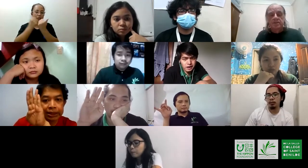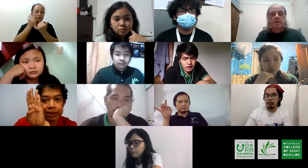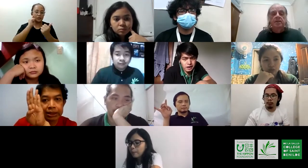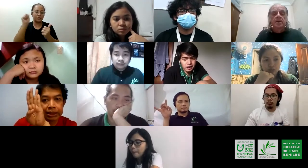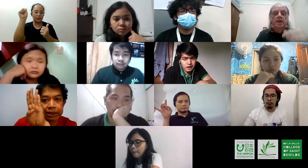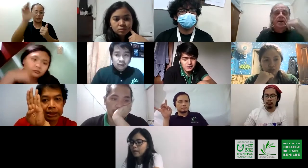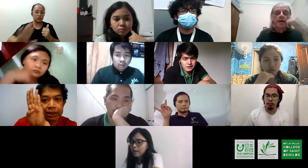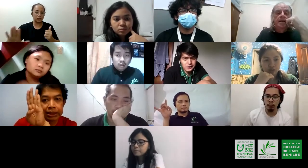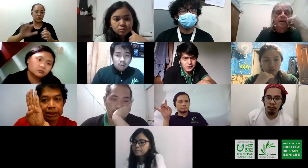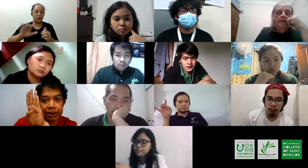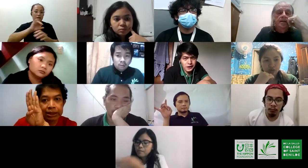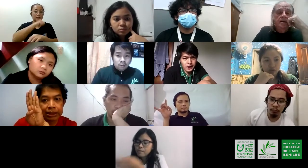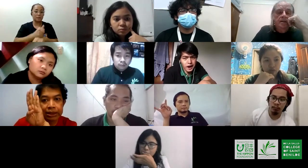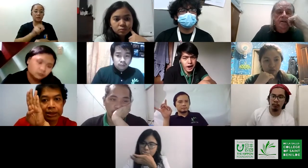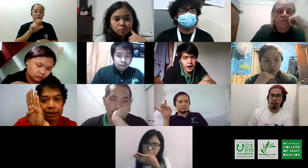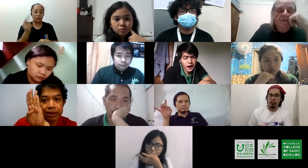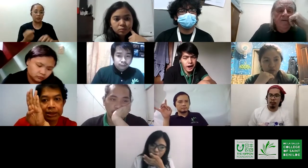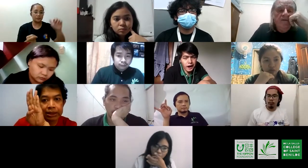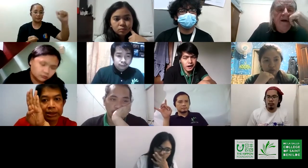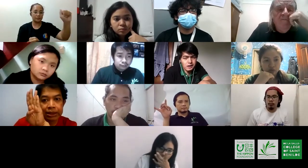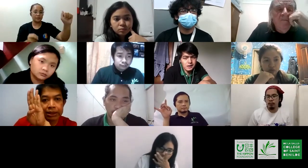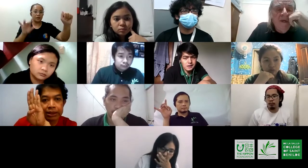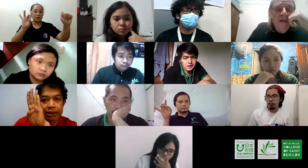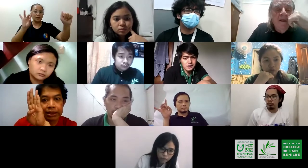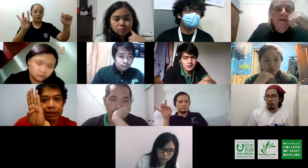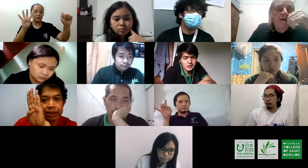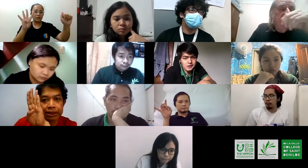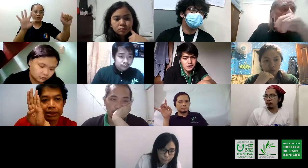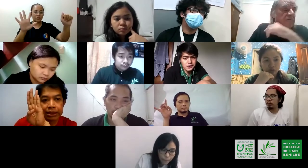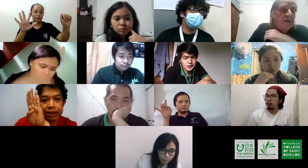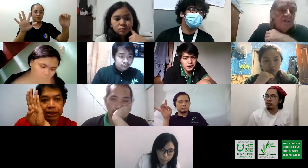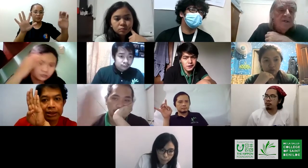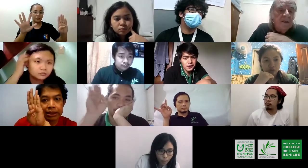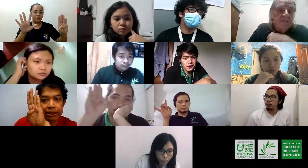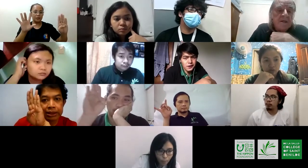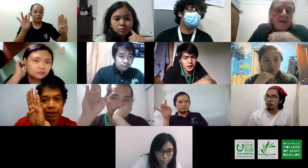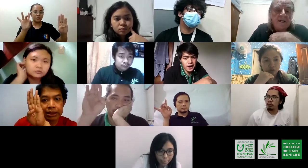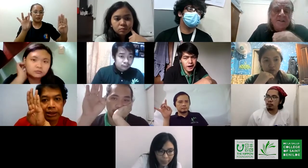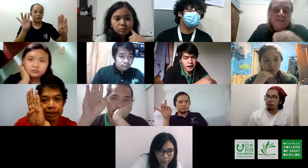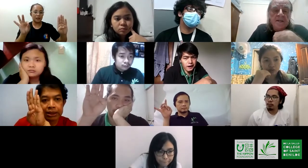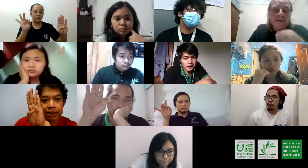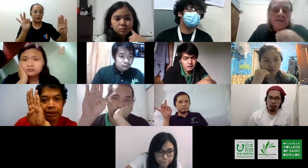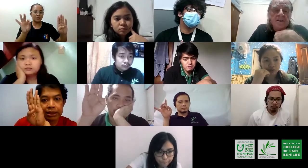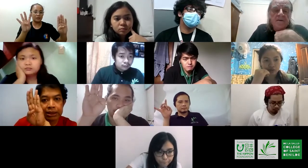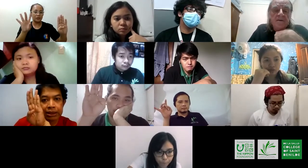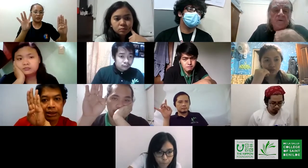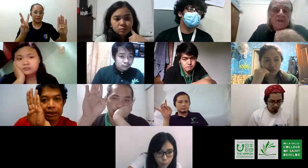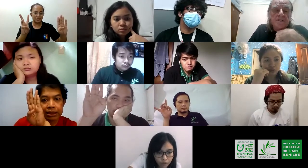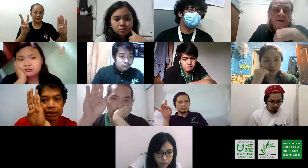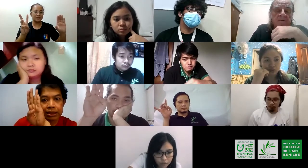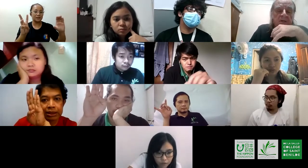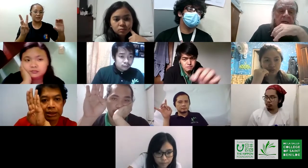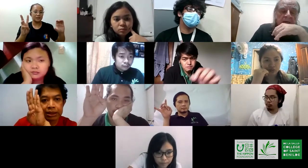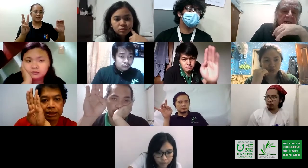in A, 1945, B, 1946, C, 1947,